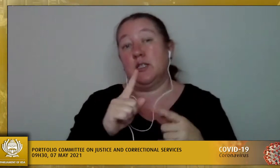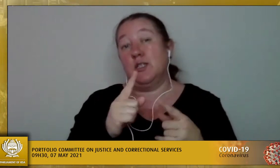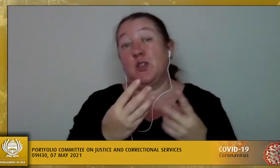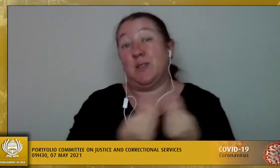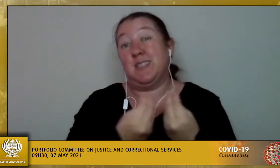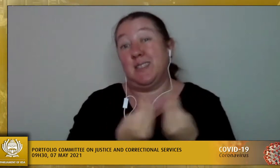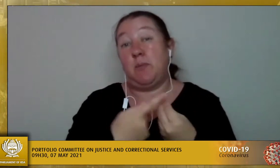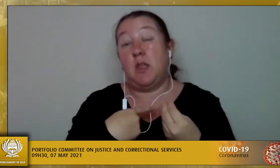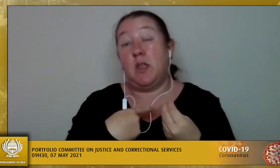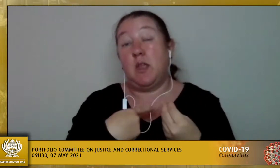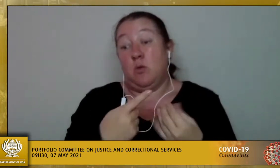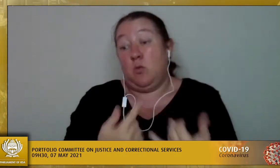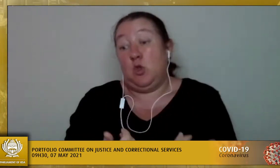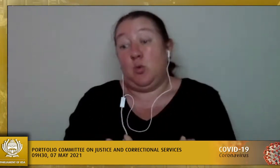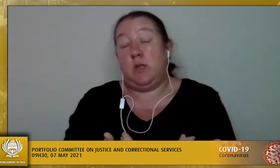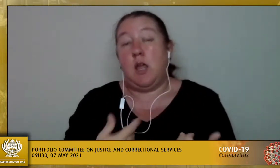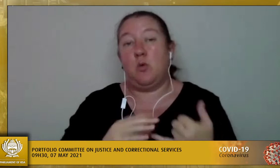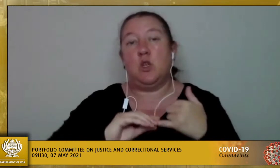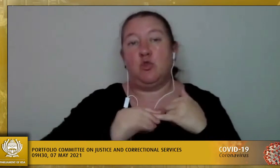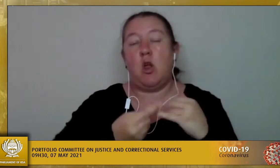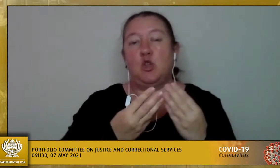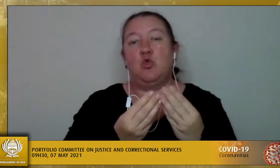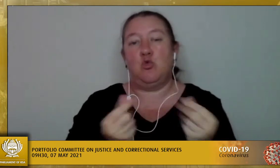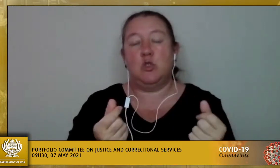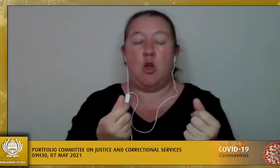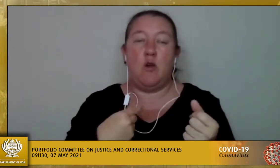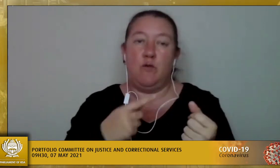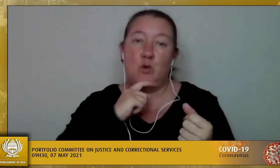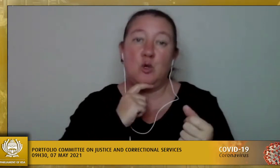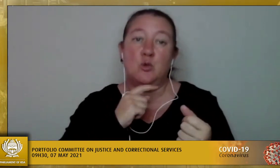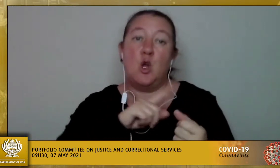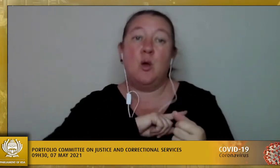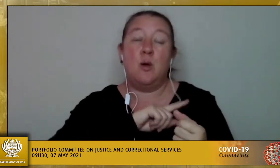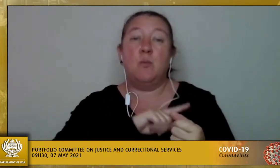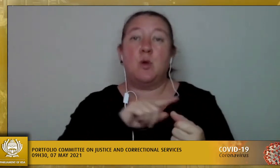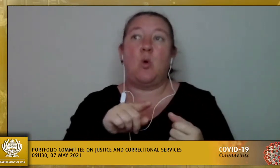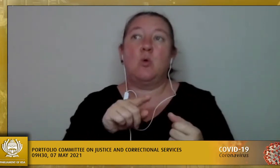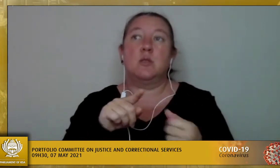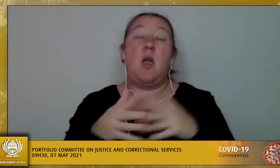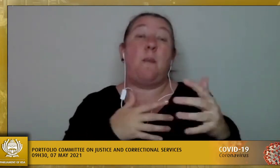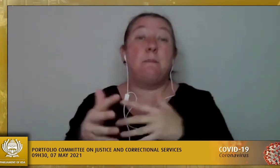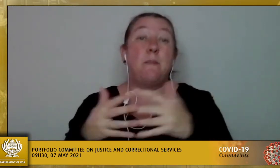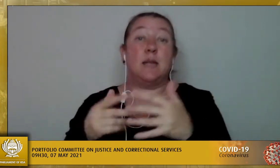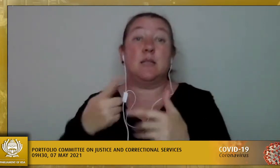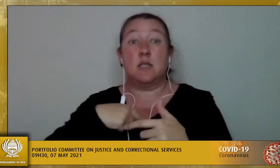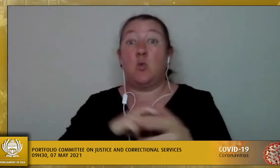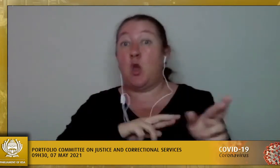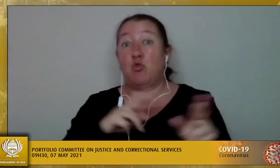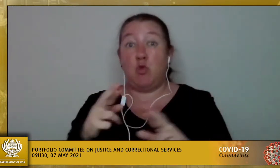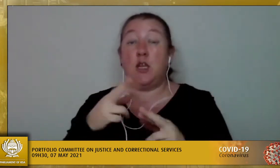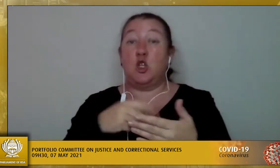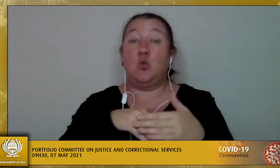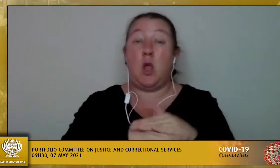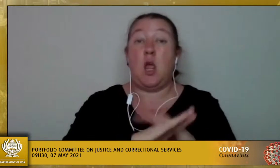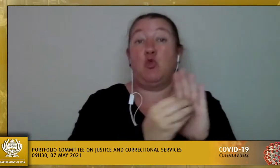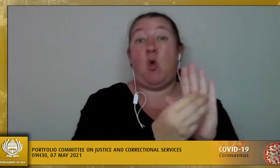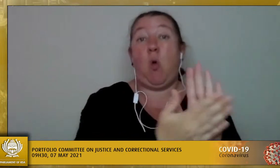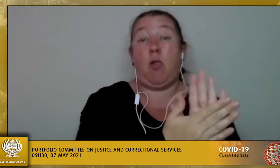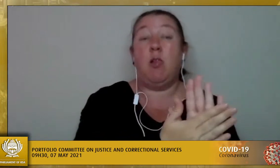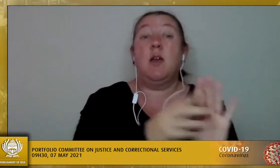that we're spending today um trying to resolve because there are matters that we are ready to enroll but